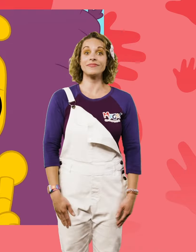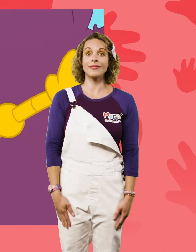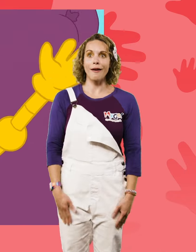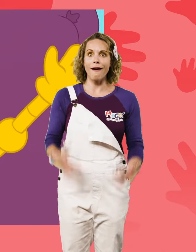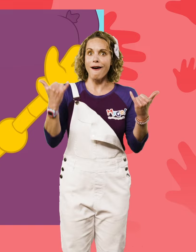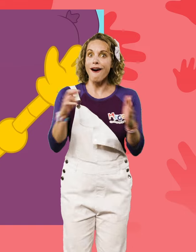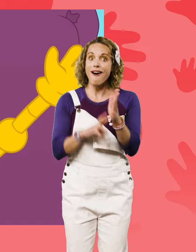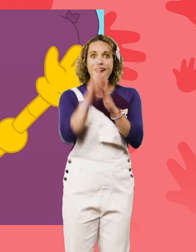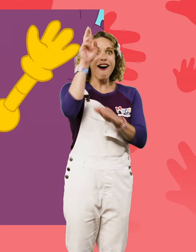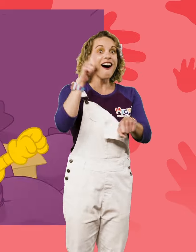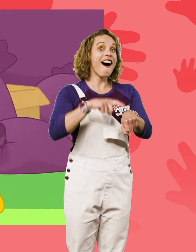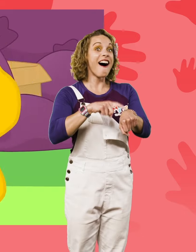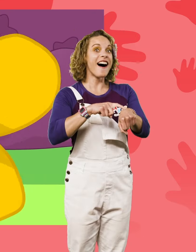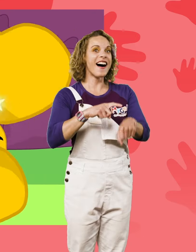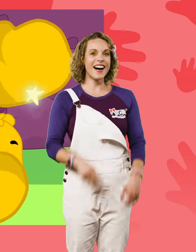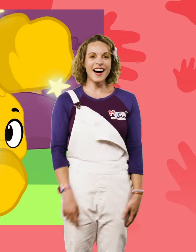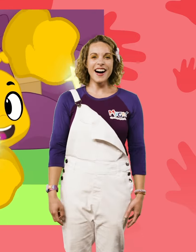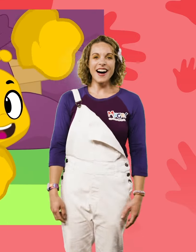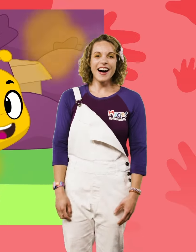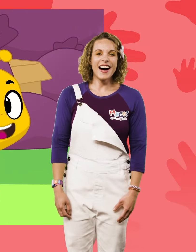It's rocket time.